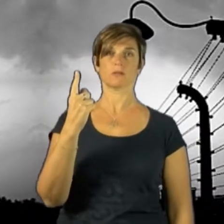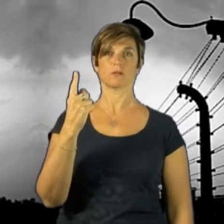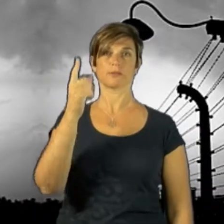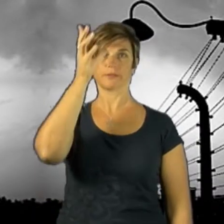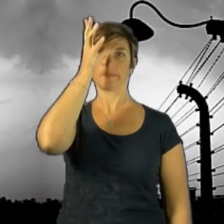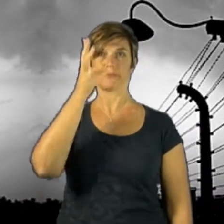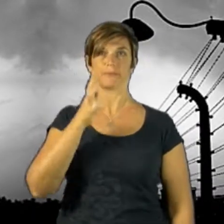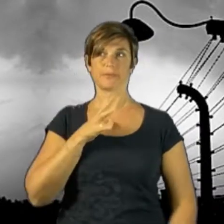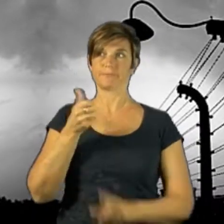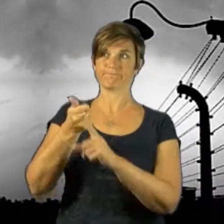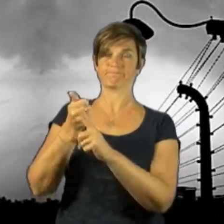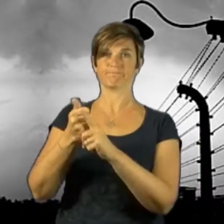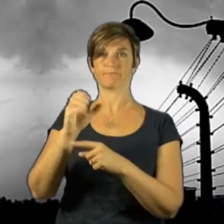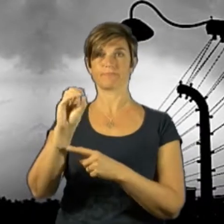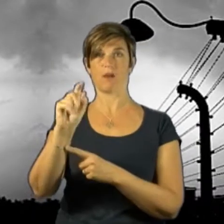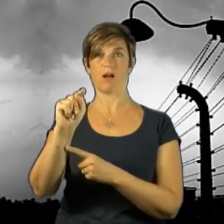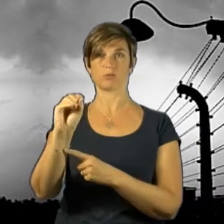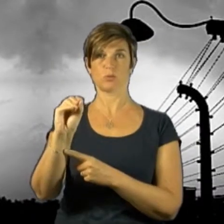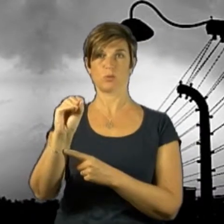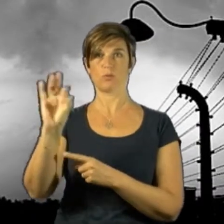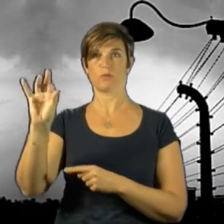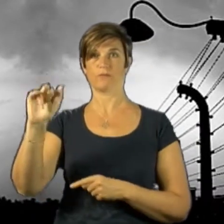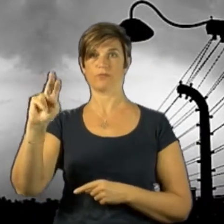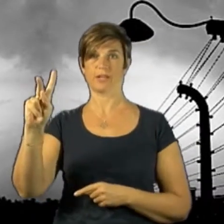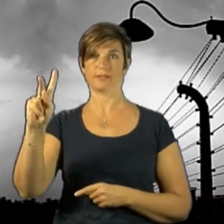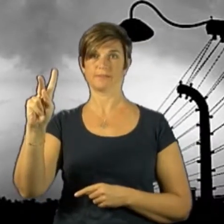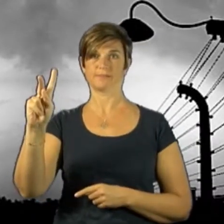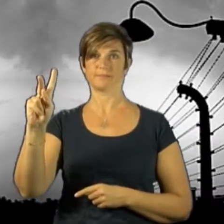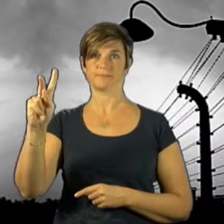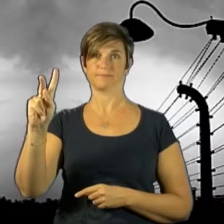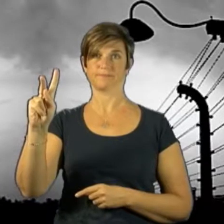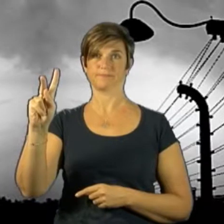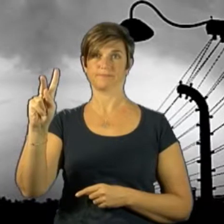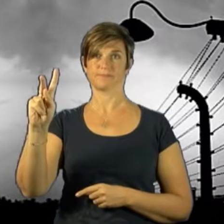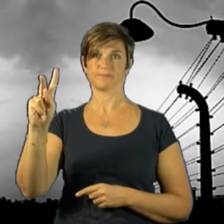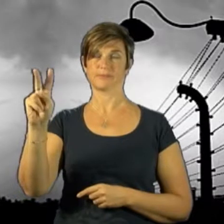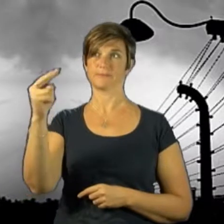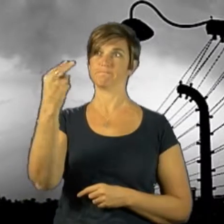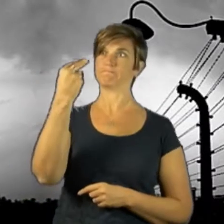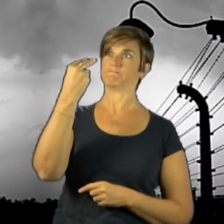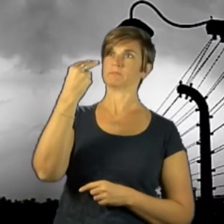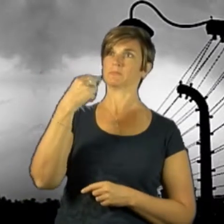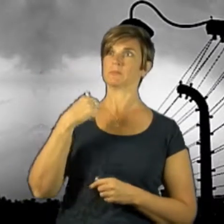and there stood Otto Frank. He asked if I knew what had happened to his 2 daughters.